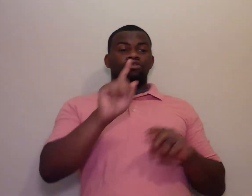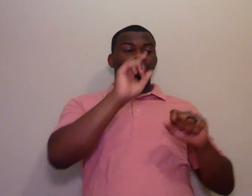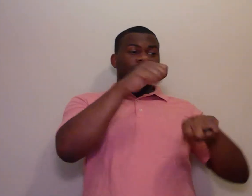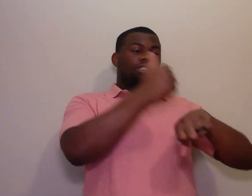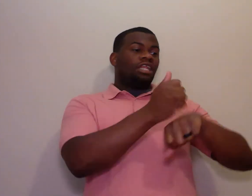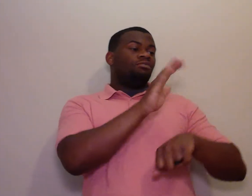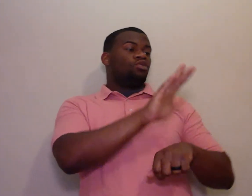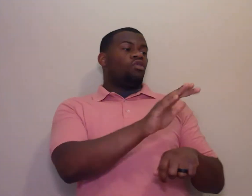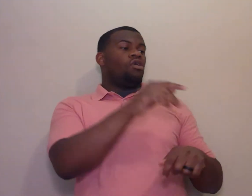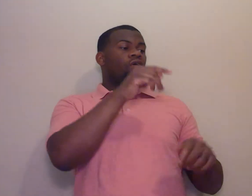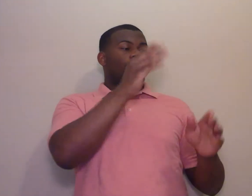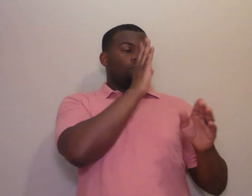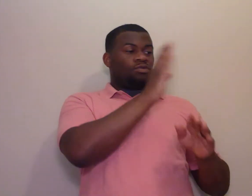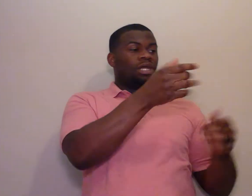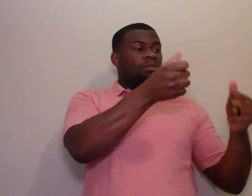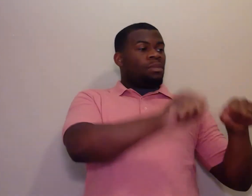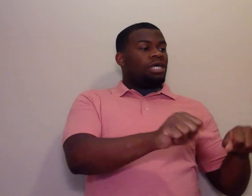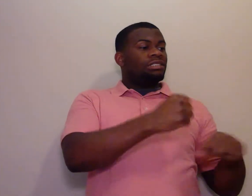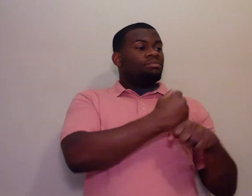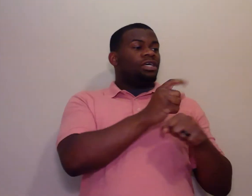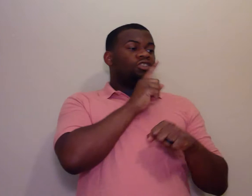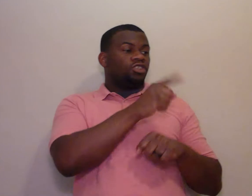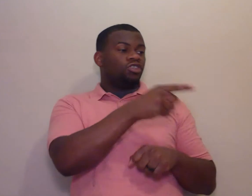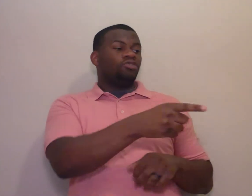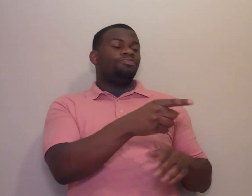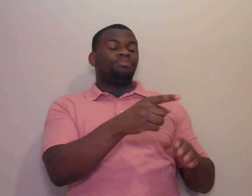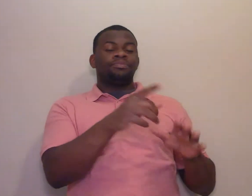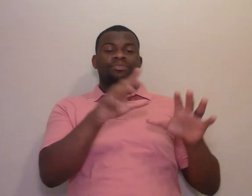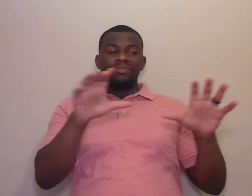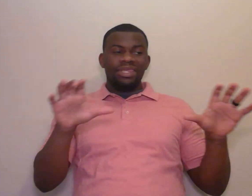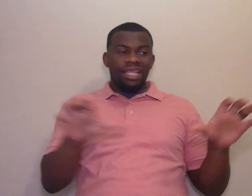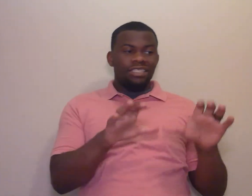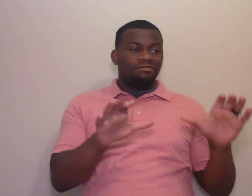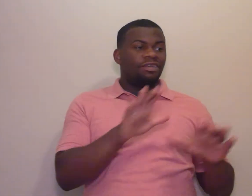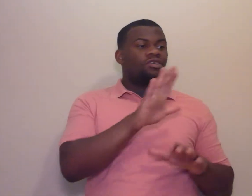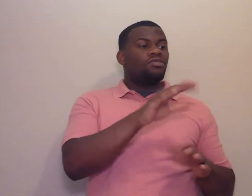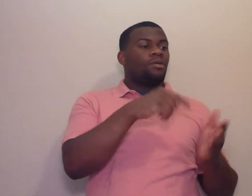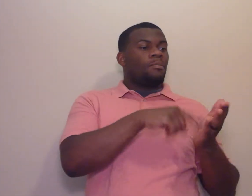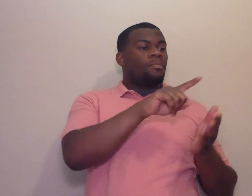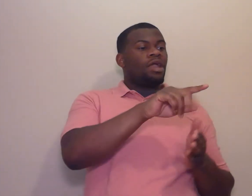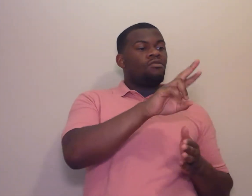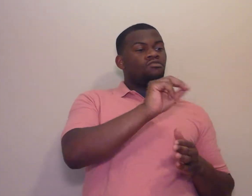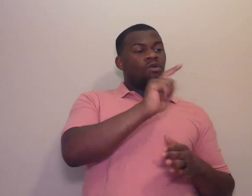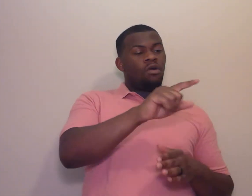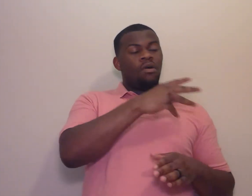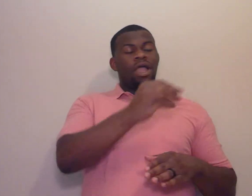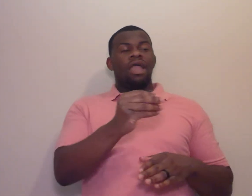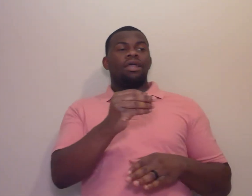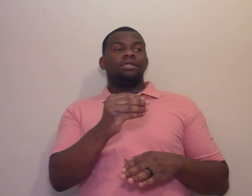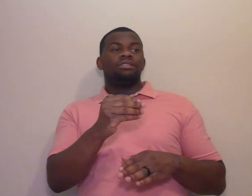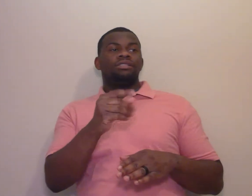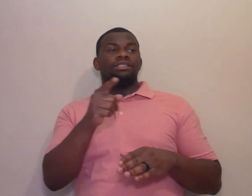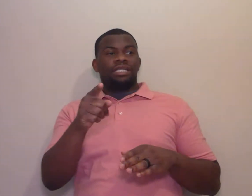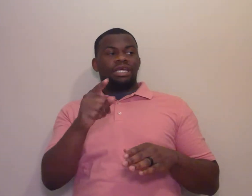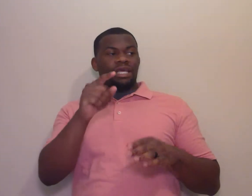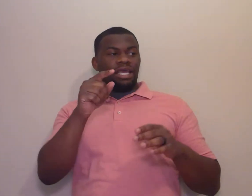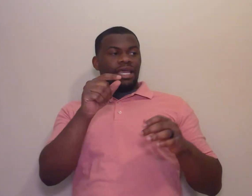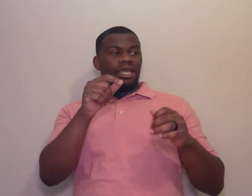activate both payroll and university reimbursements. NMSU offered standard insurance benefits, including